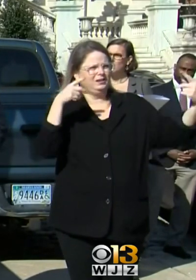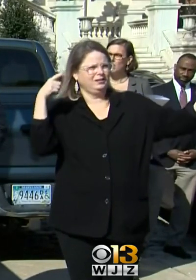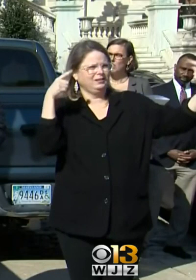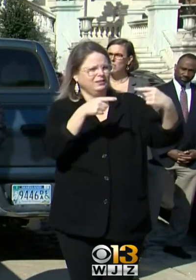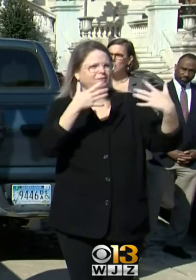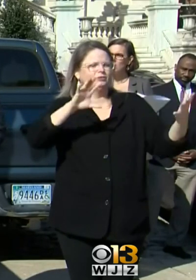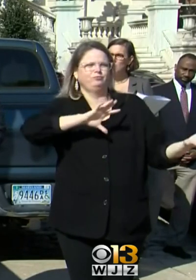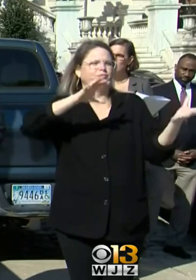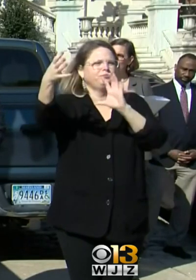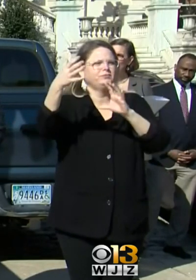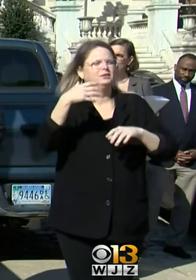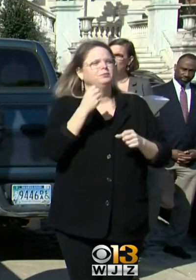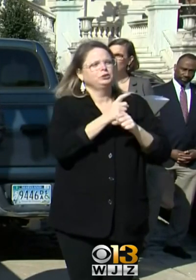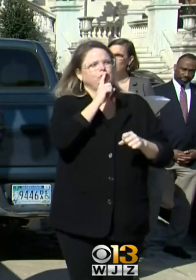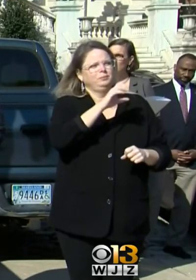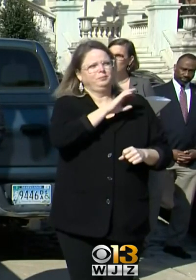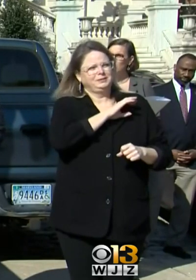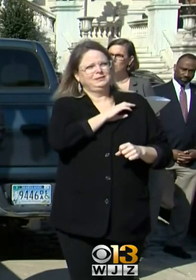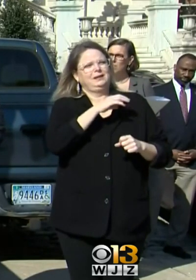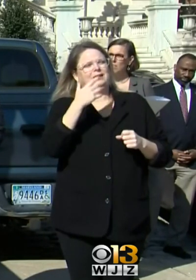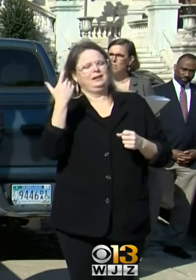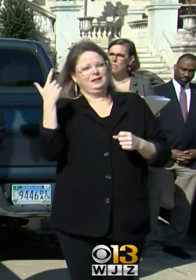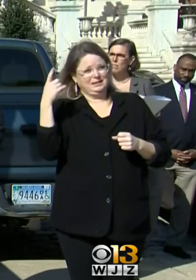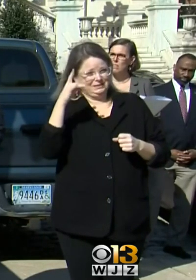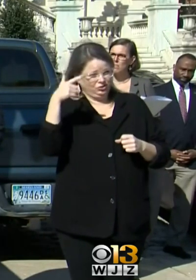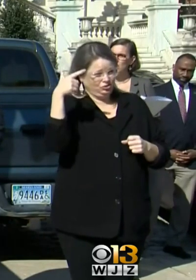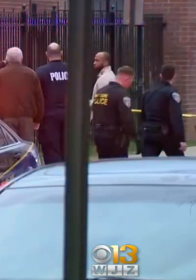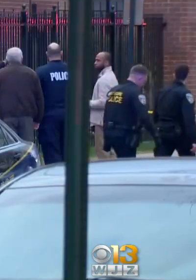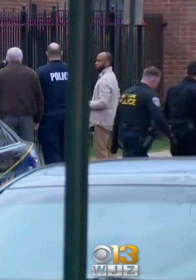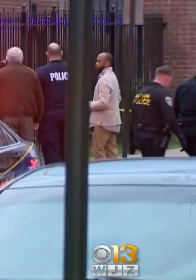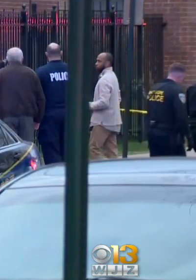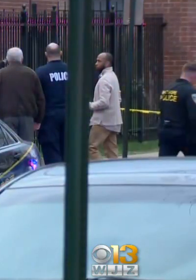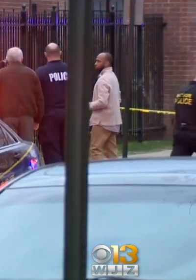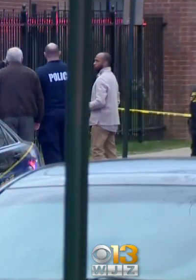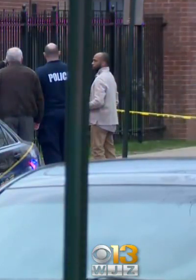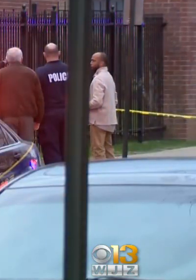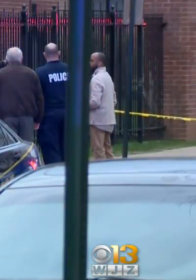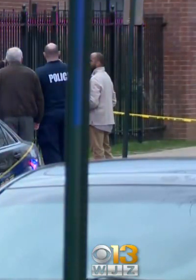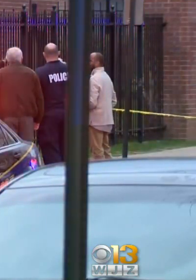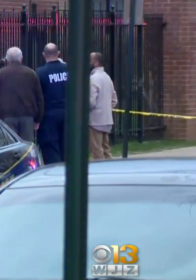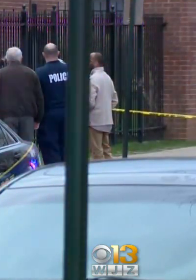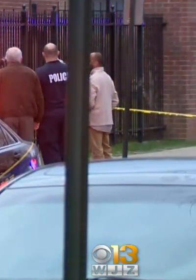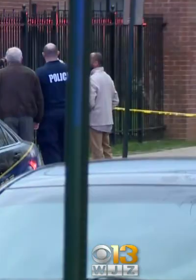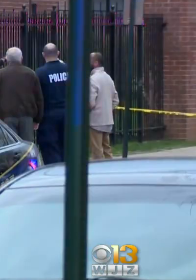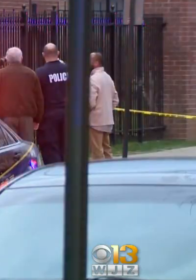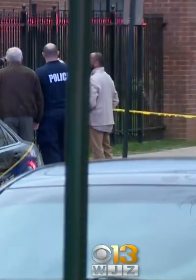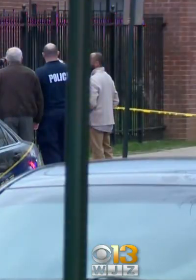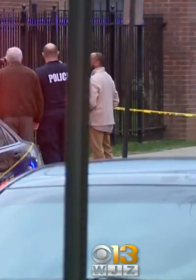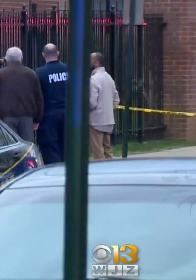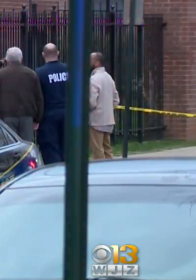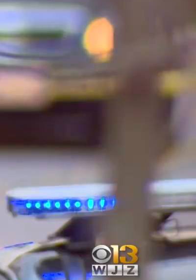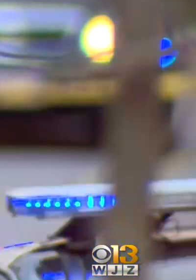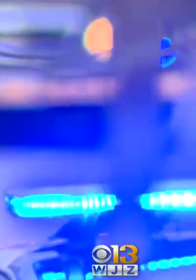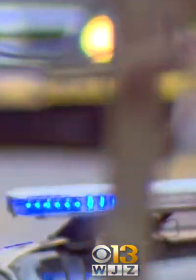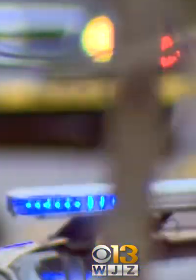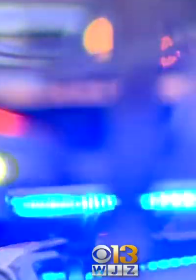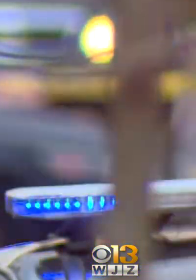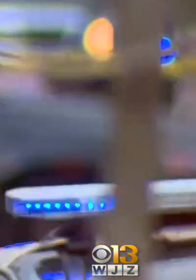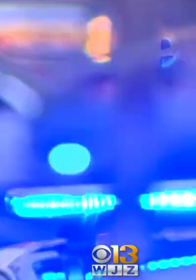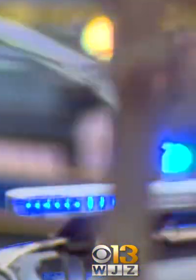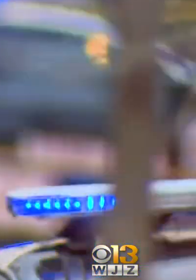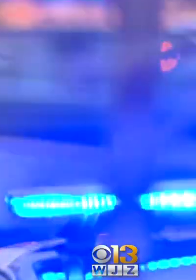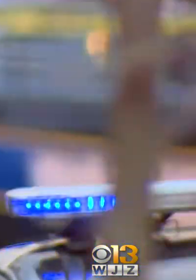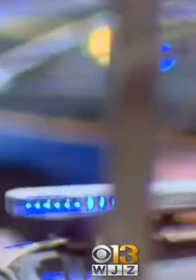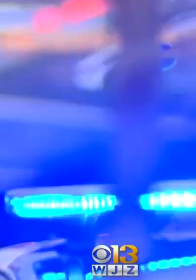BUT IT IS UNCLEAR AT THIS TIME IF THE OFFICER STRUCK ANY SUSPECT. AS THE SEARCH FOR THE SHOOTER CONTINUES MAYOR JACK YOUNG IS PLEADING WITH